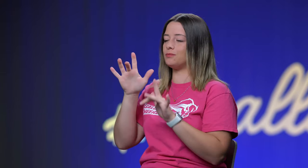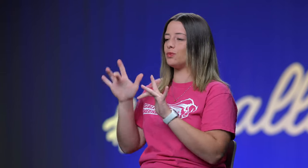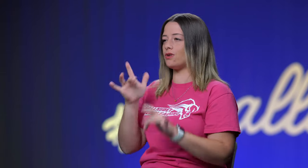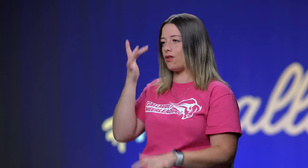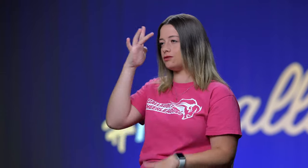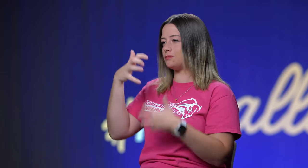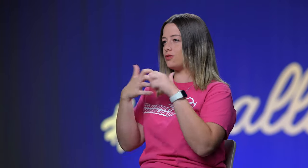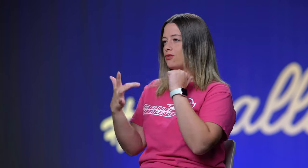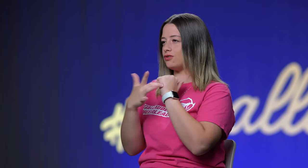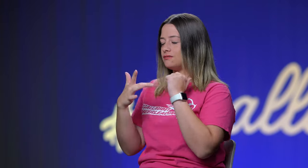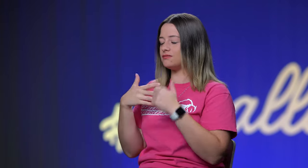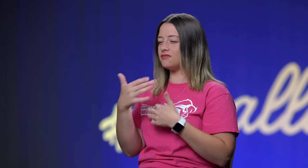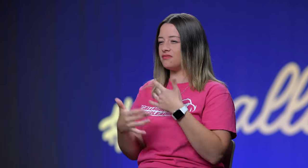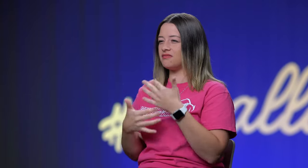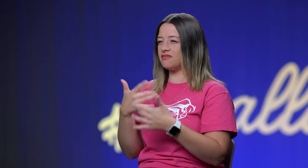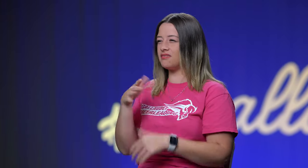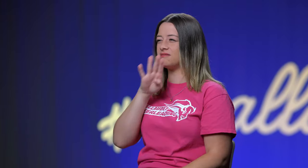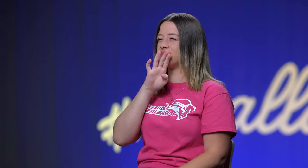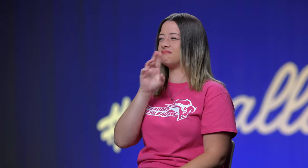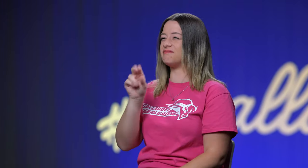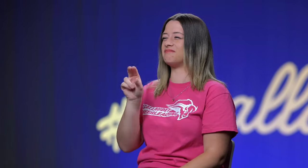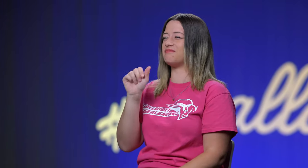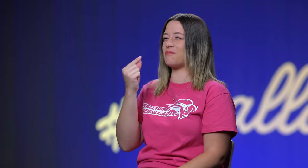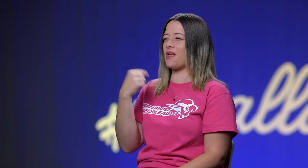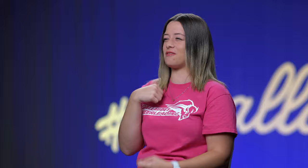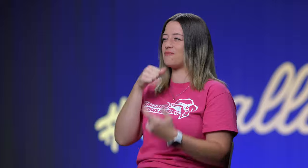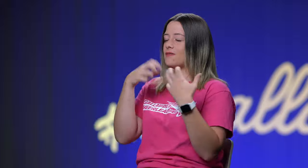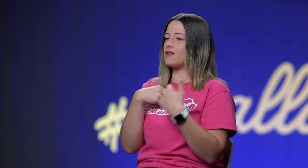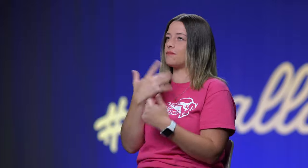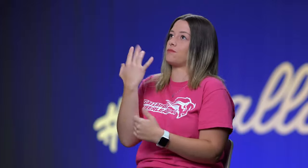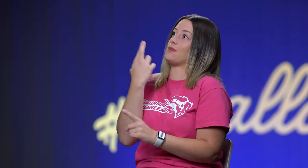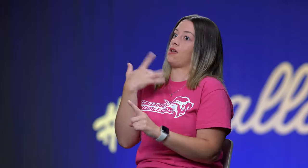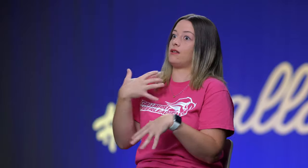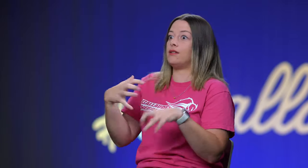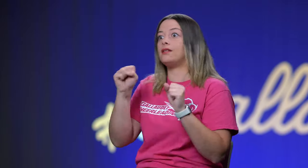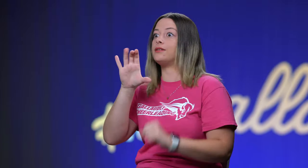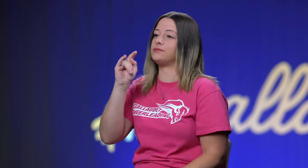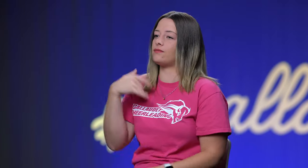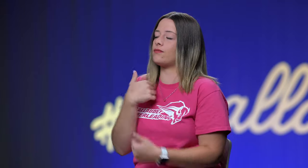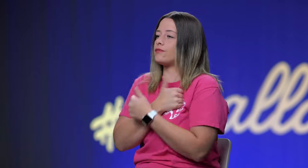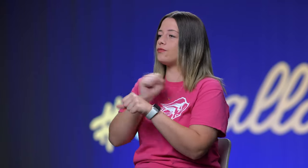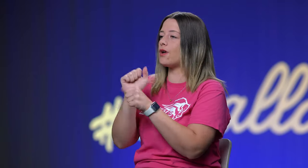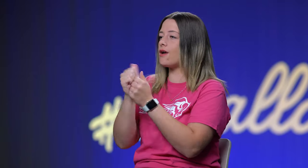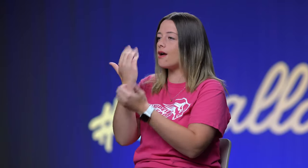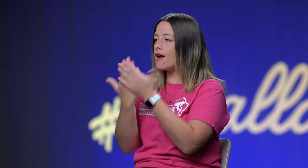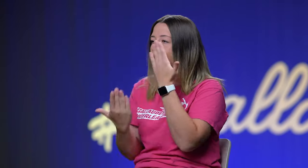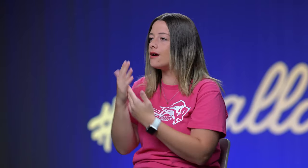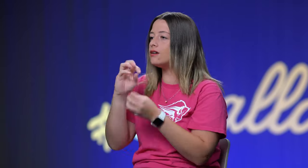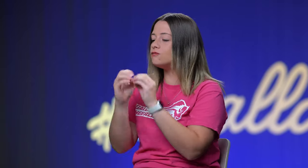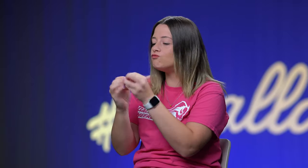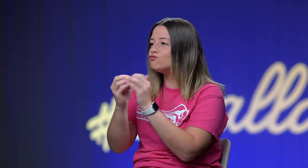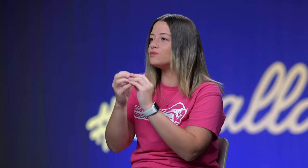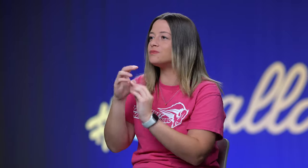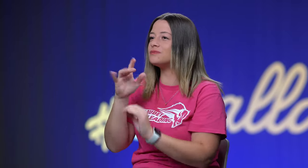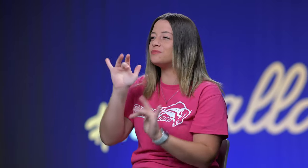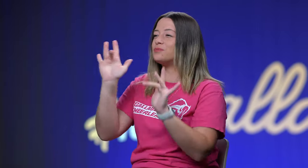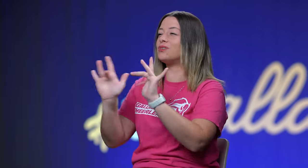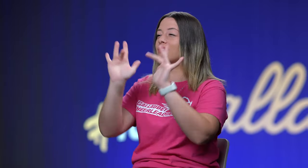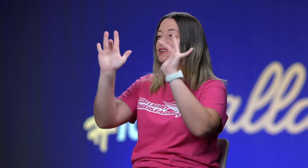Computer Intelligence Machine Technology. As time went on, I realized the CIMT wasn't a good fit for me. The whole reason